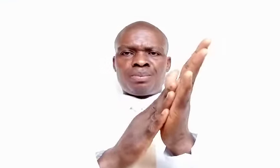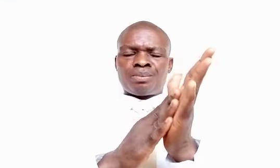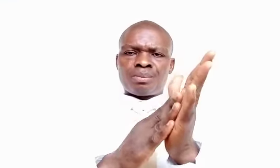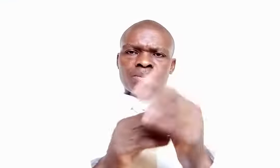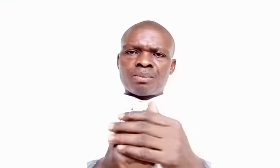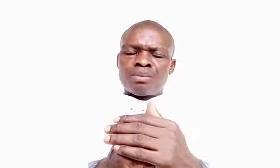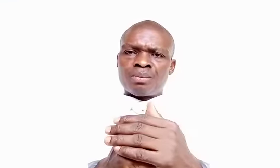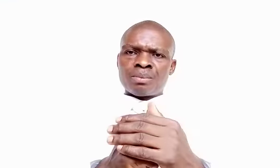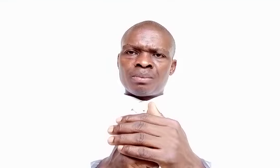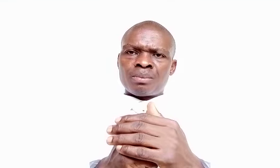104.